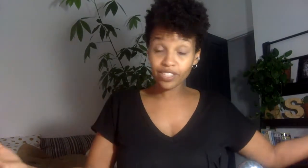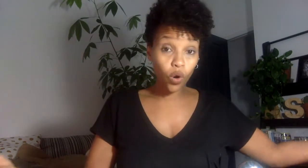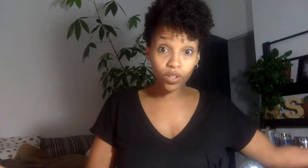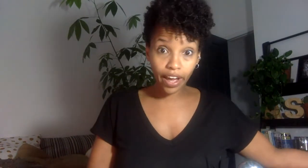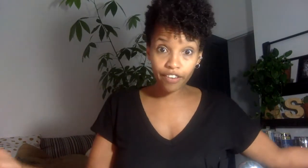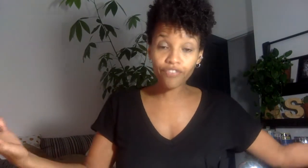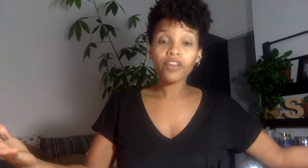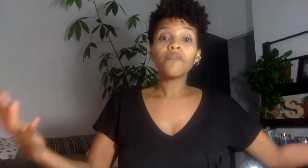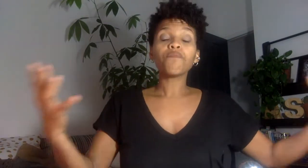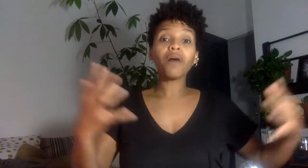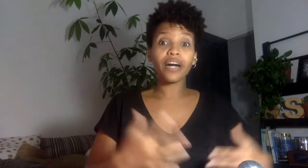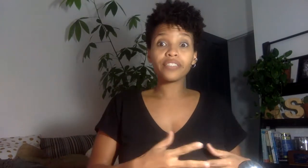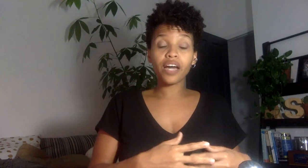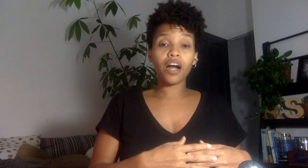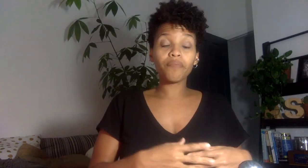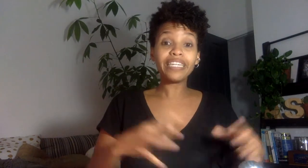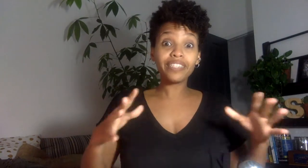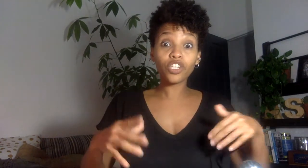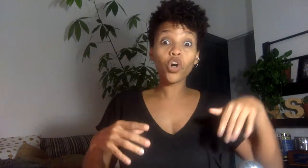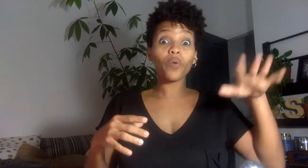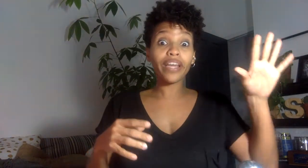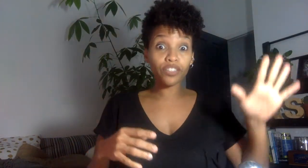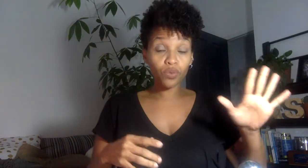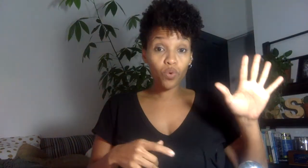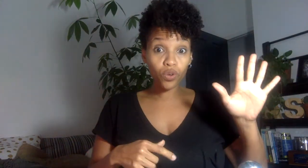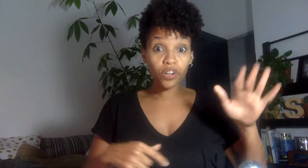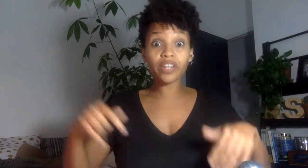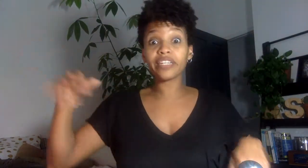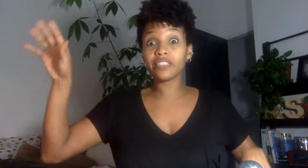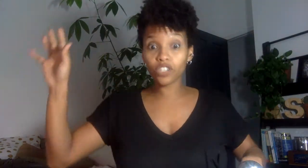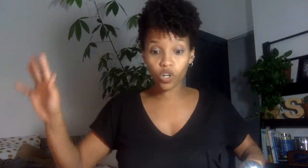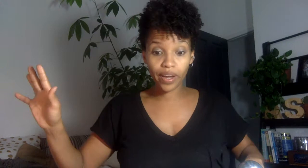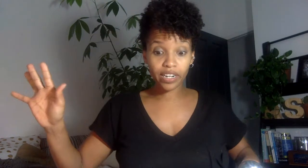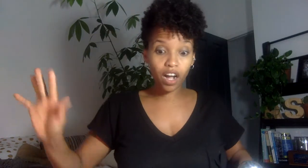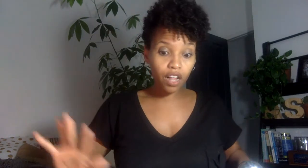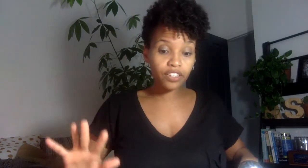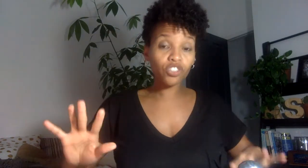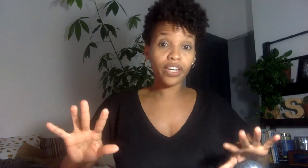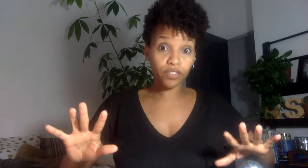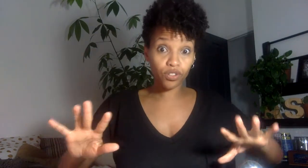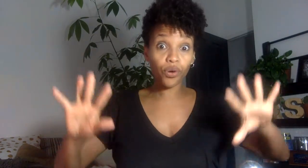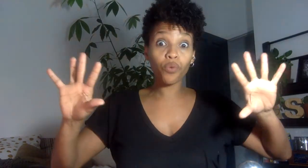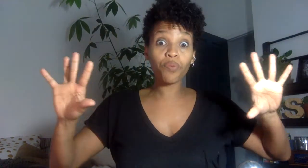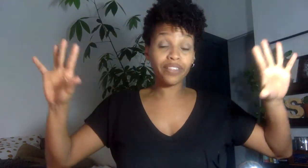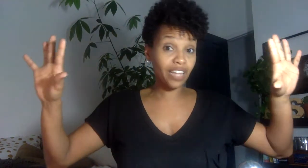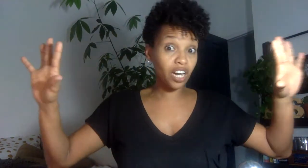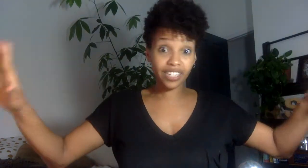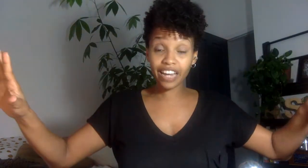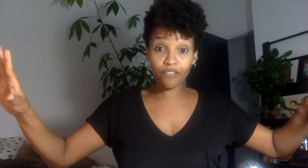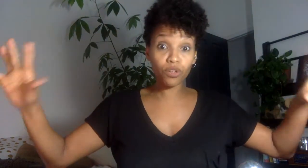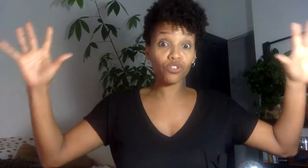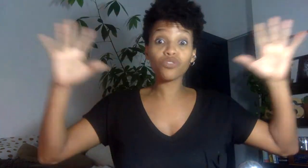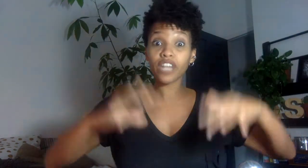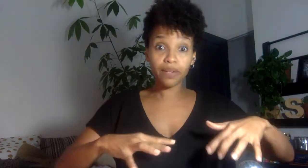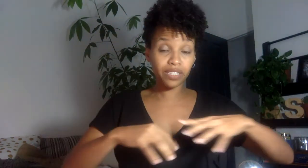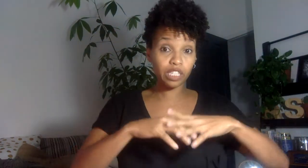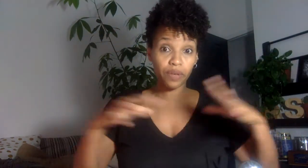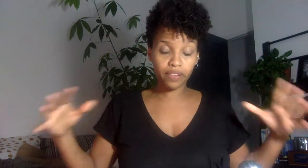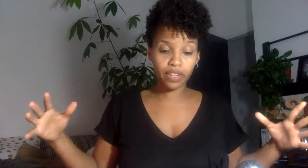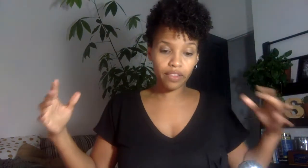whole life, but he did go away to the war and he did go away to college. And so, but aside from those 2 times, he's been